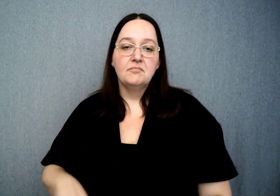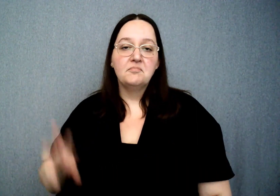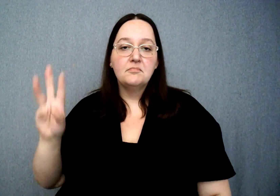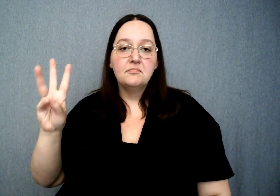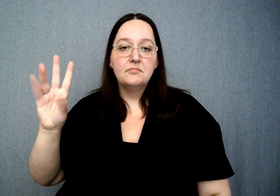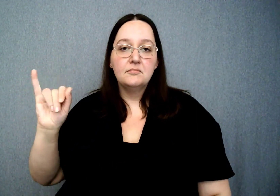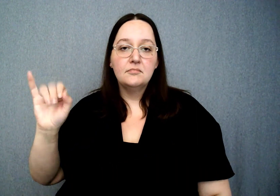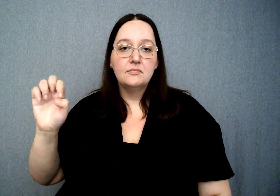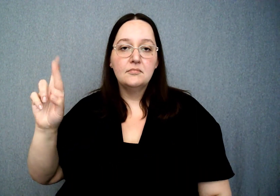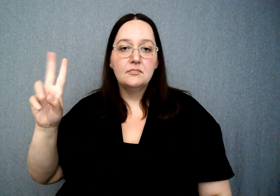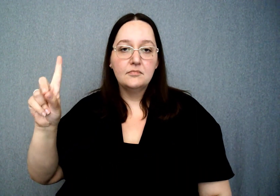Weird, if you will.